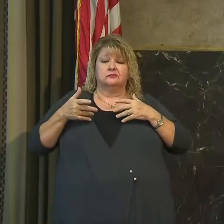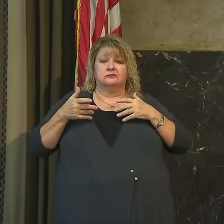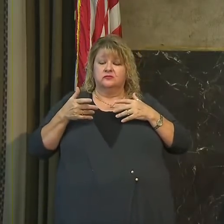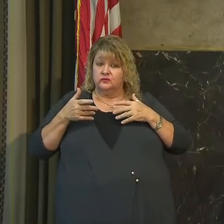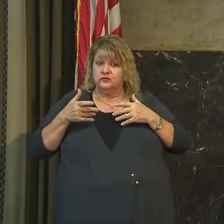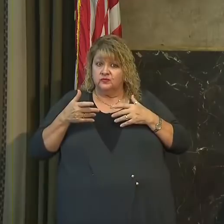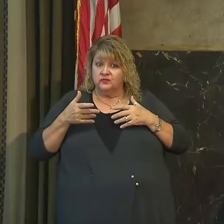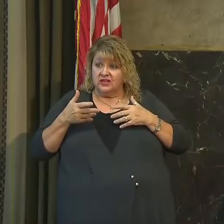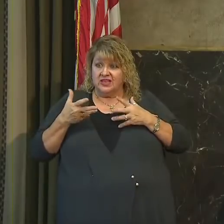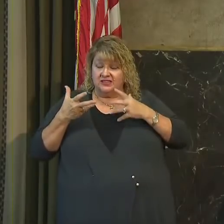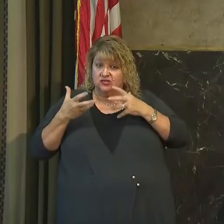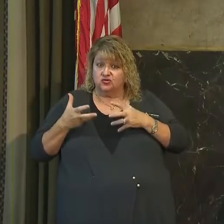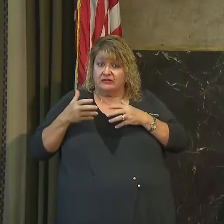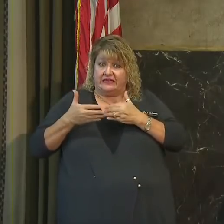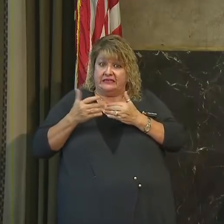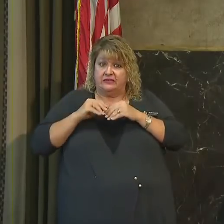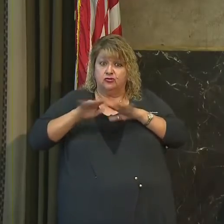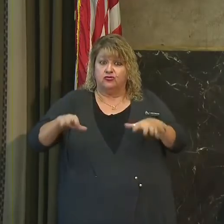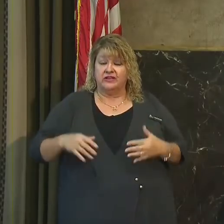Another great reason